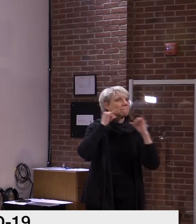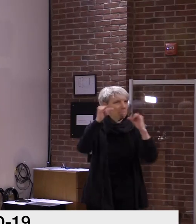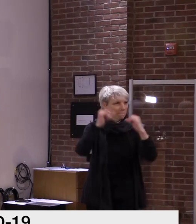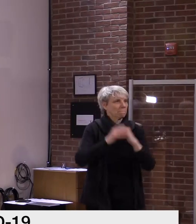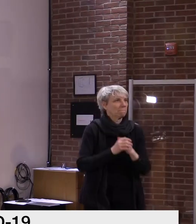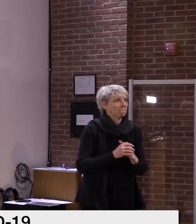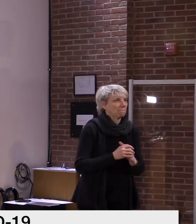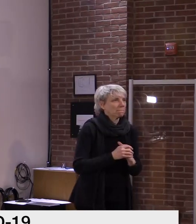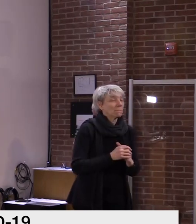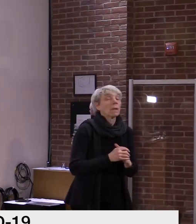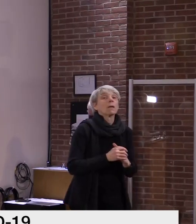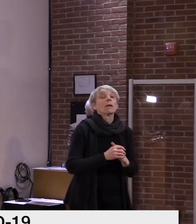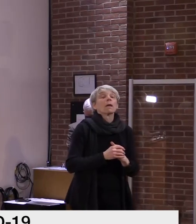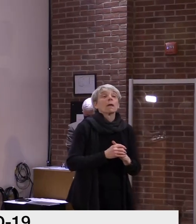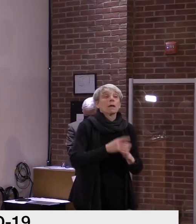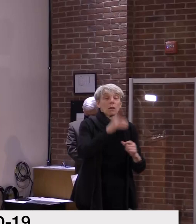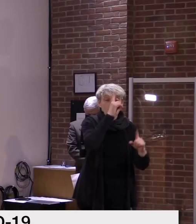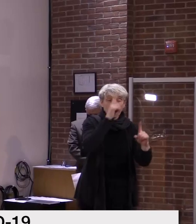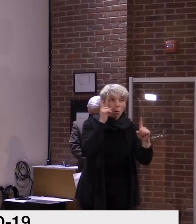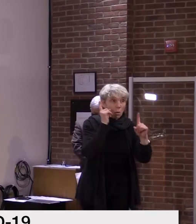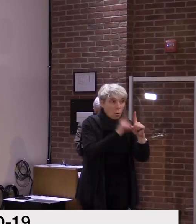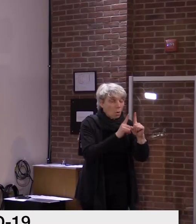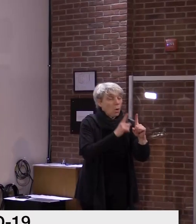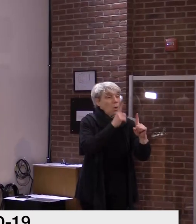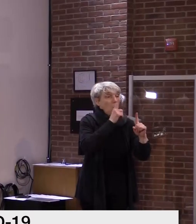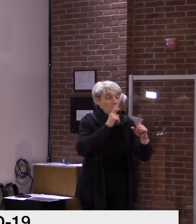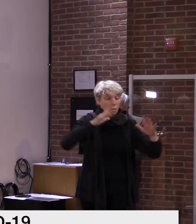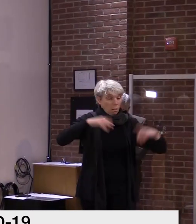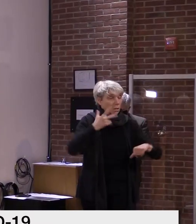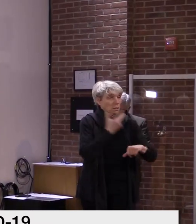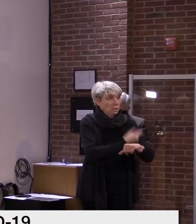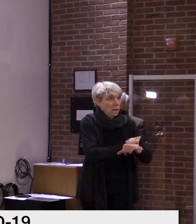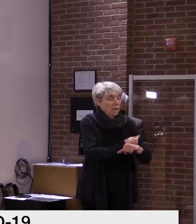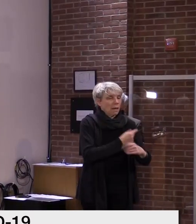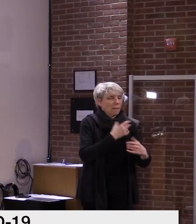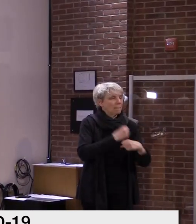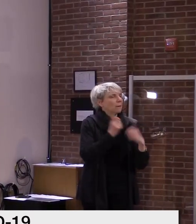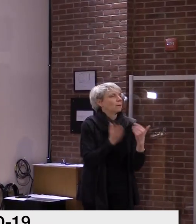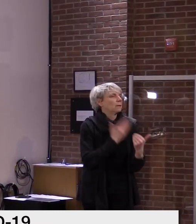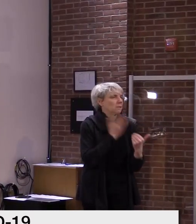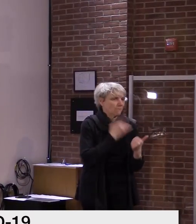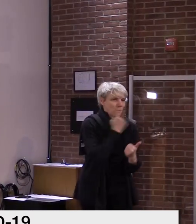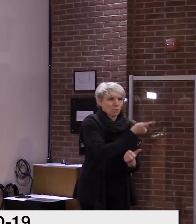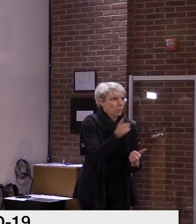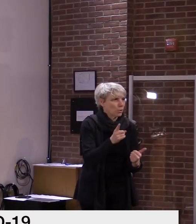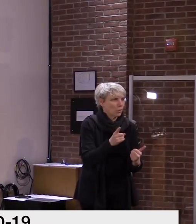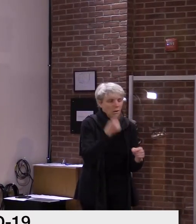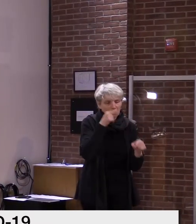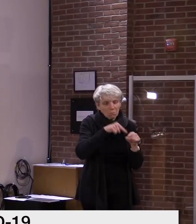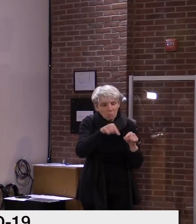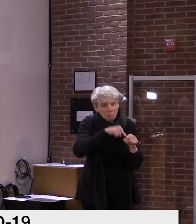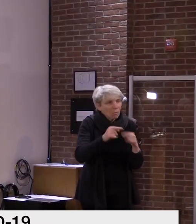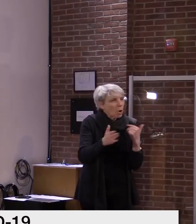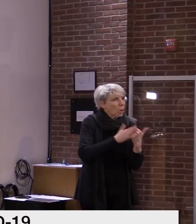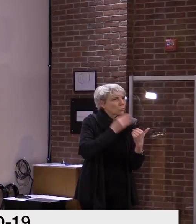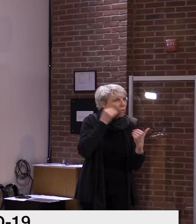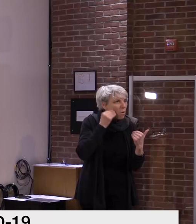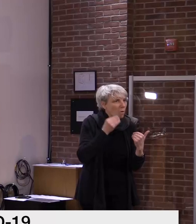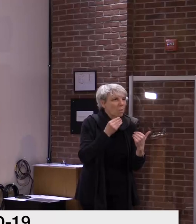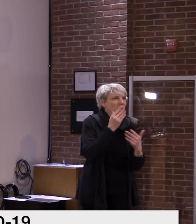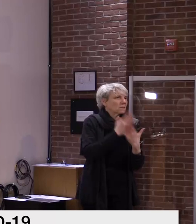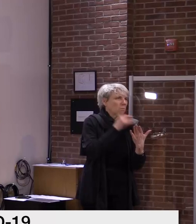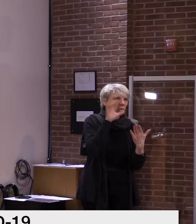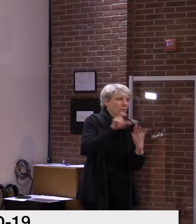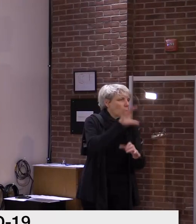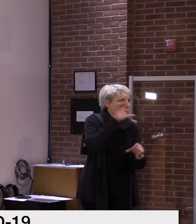it as easy as possible for anyone not yet vaccinated to get the vaccine. And in the meantime, if you have questions,